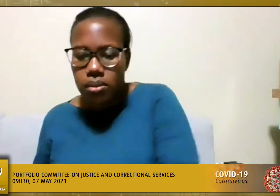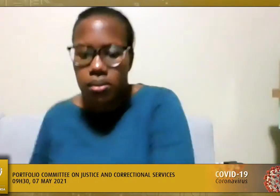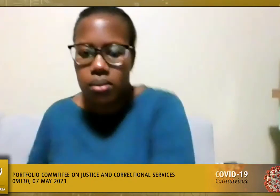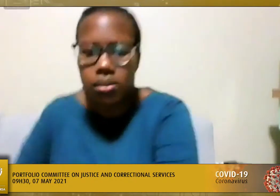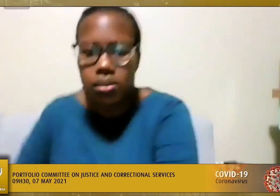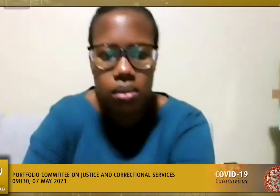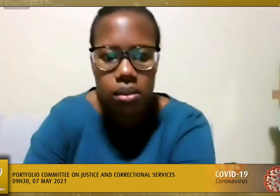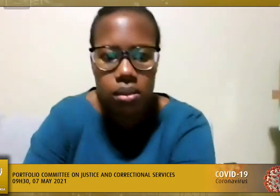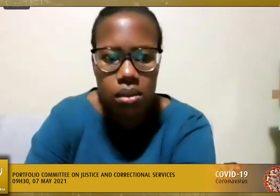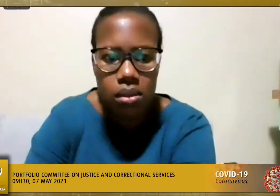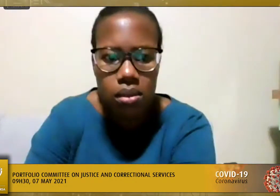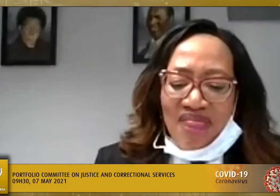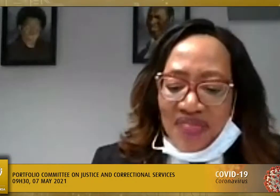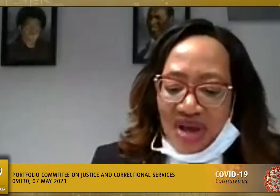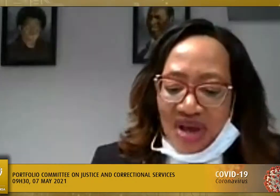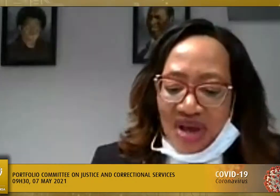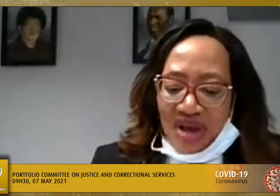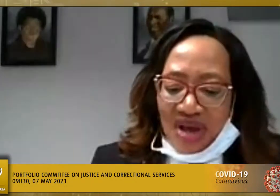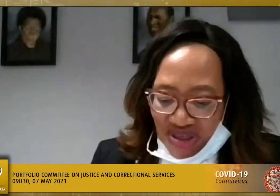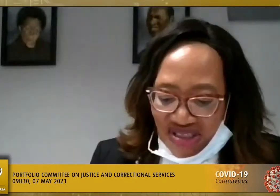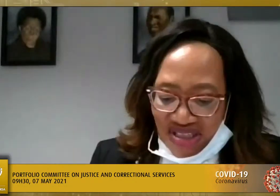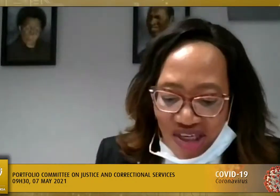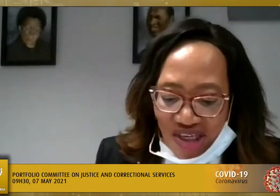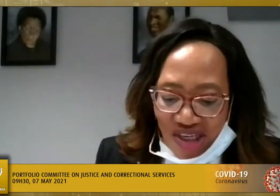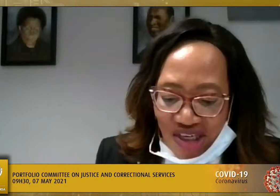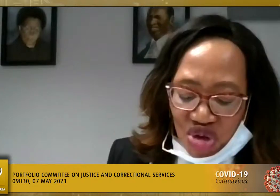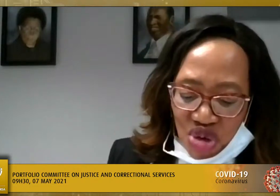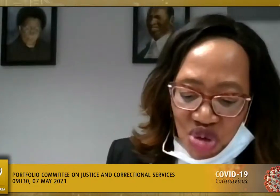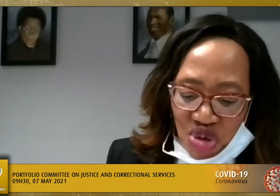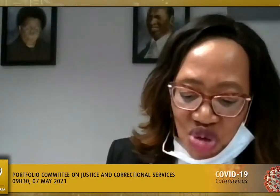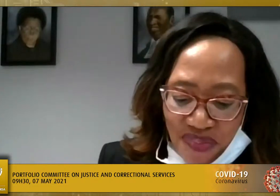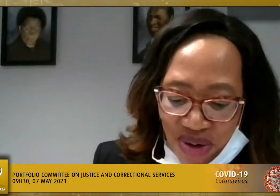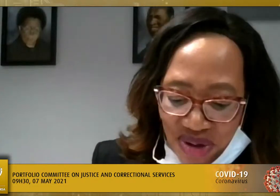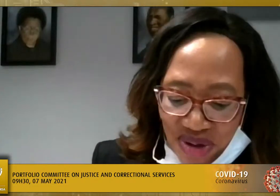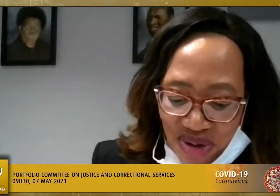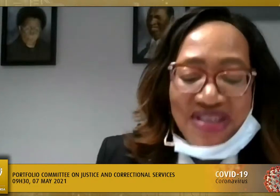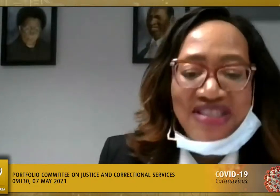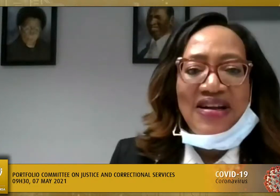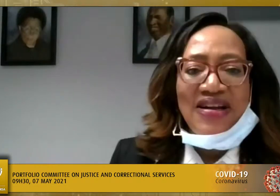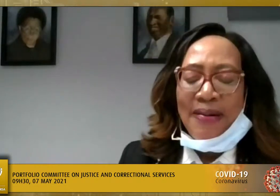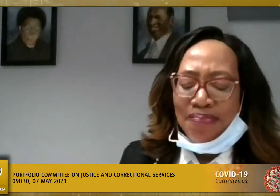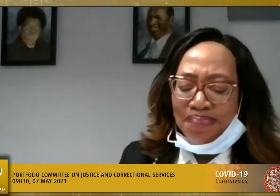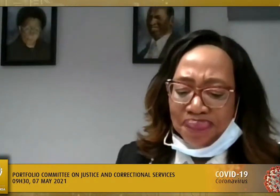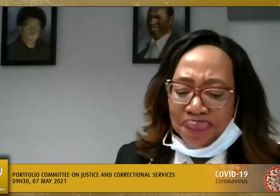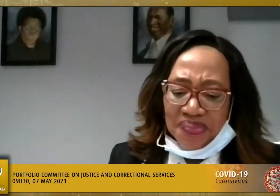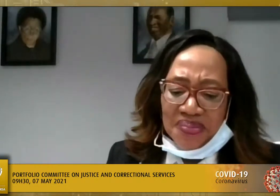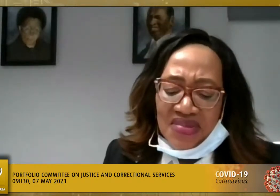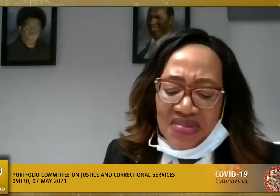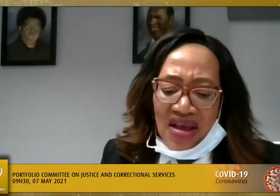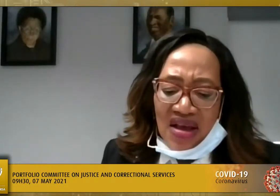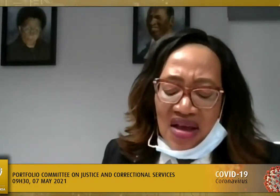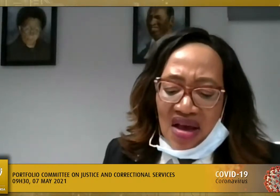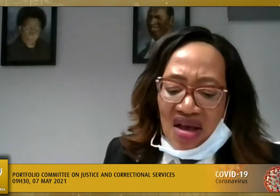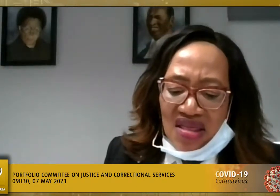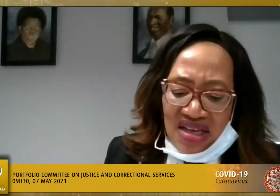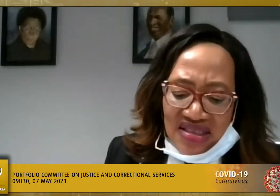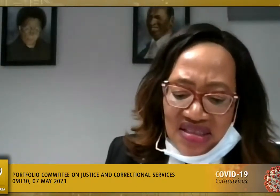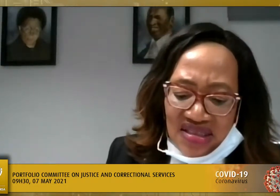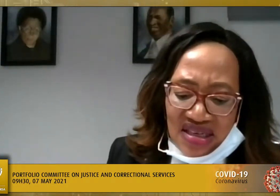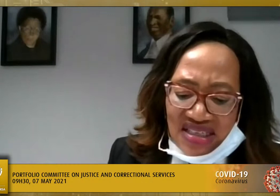billion and then um it it was then reduced to one billion chairperson um